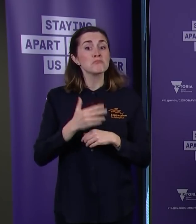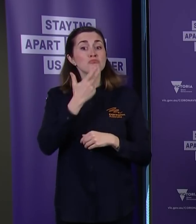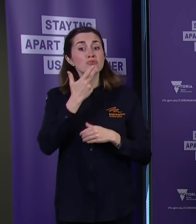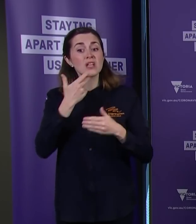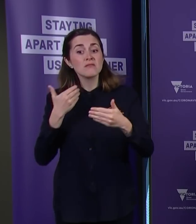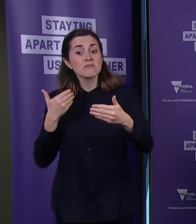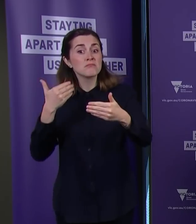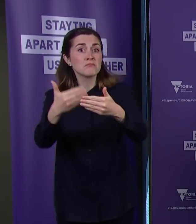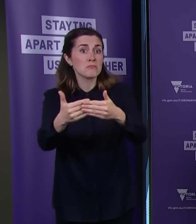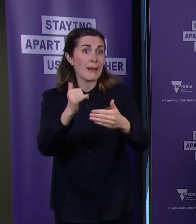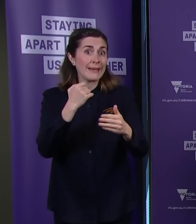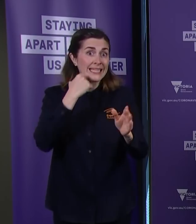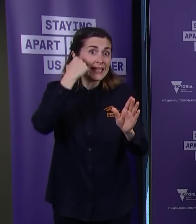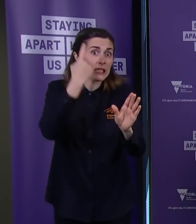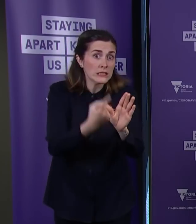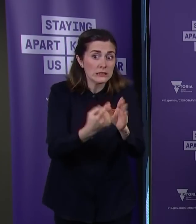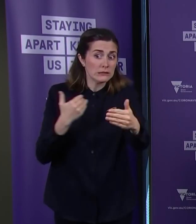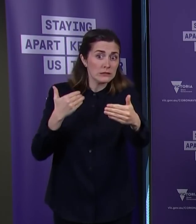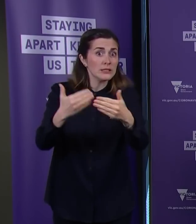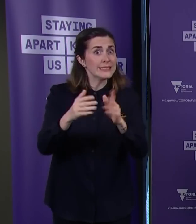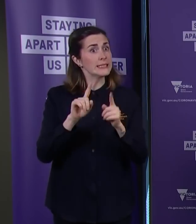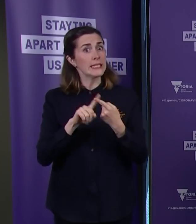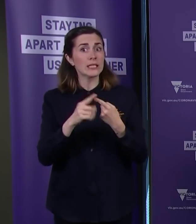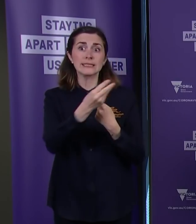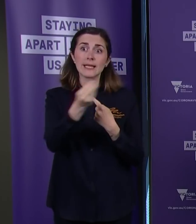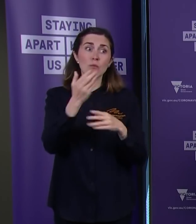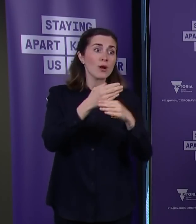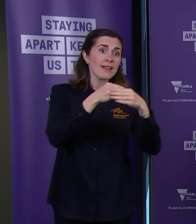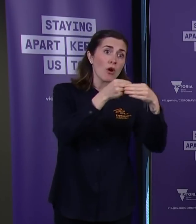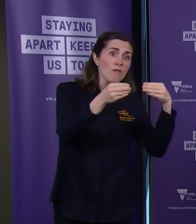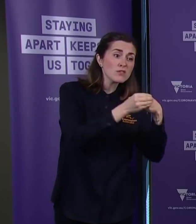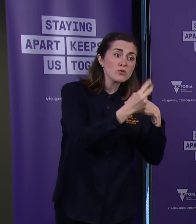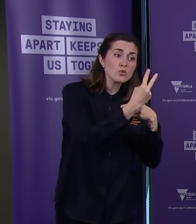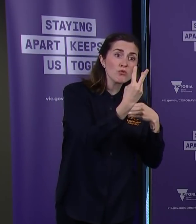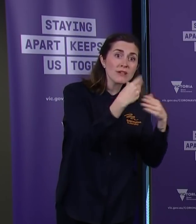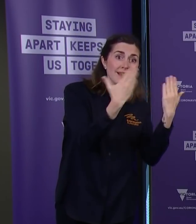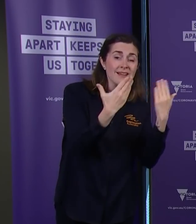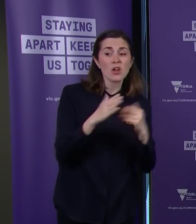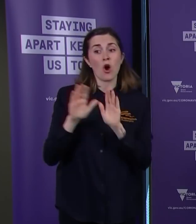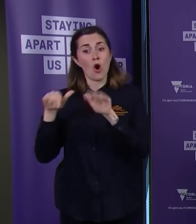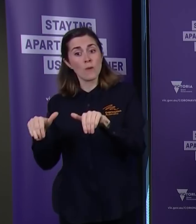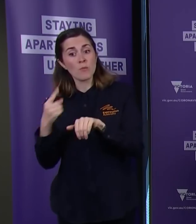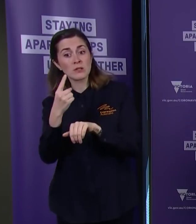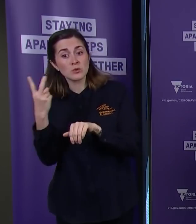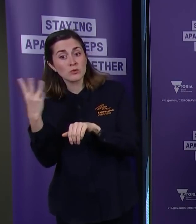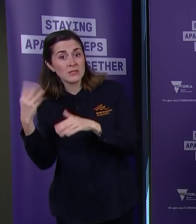home for a long time, potentially until there's a vaccine, how do you expect that to impact our economy? Oh,